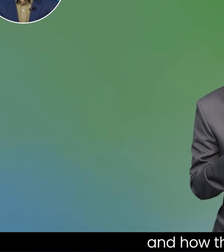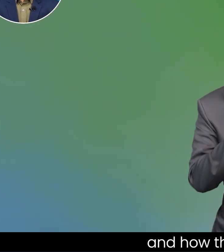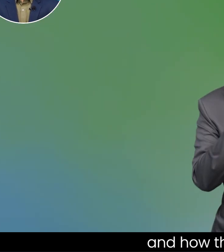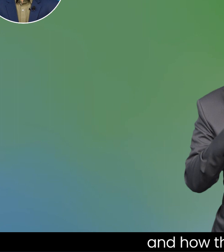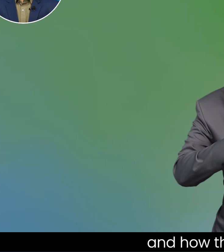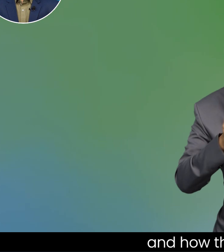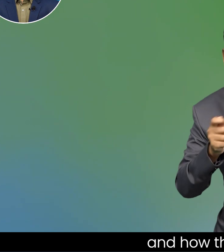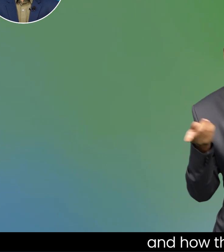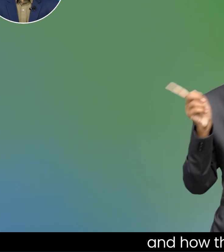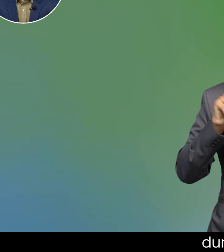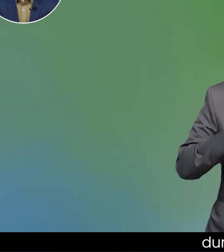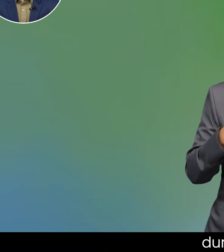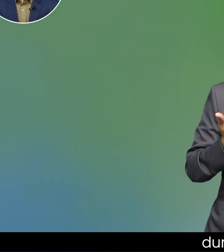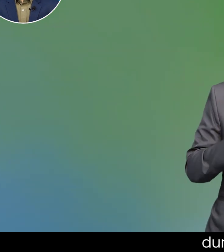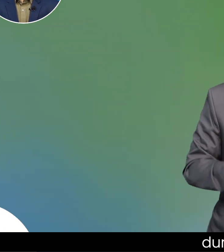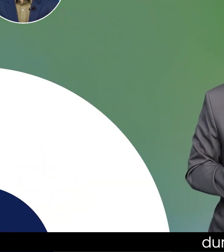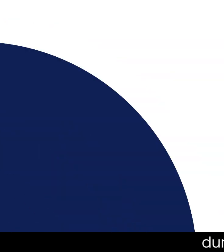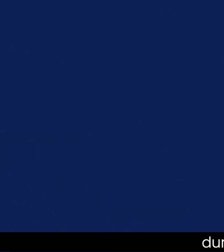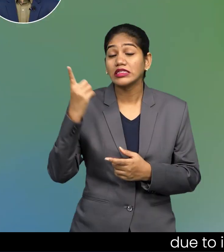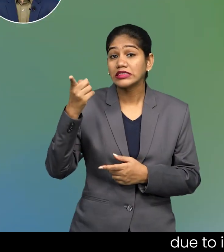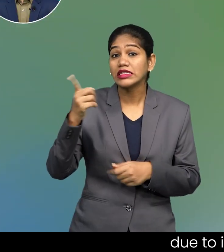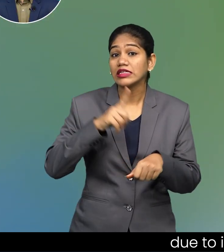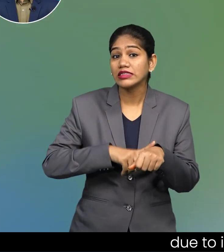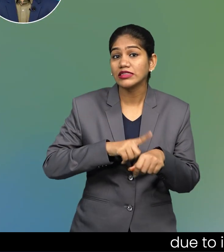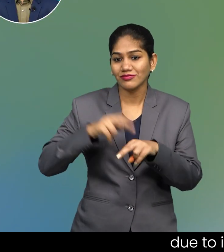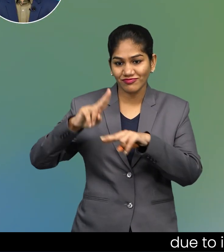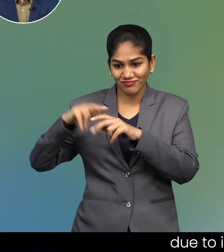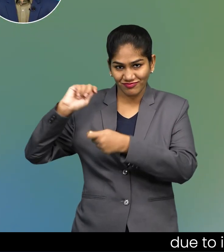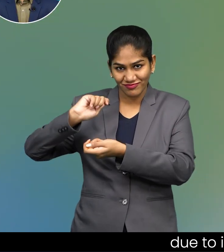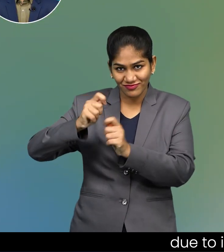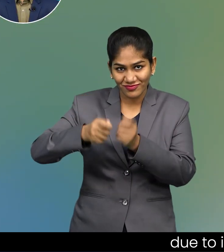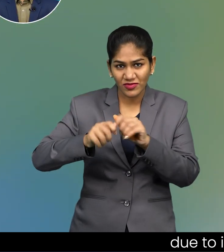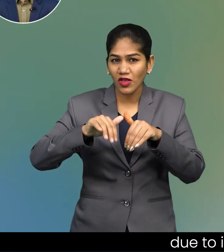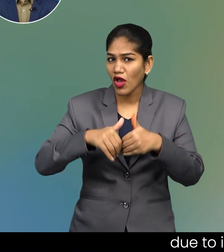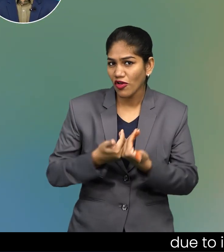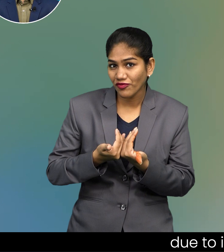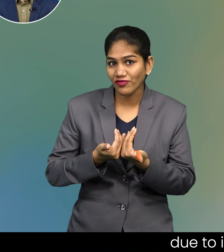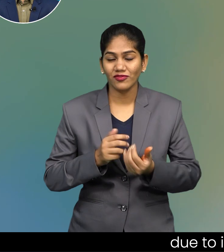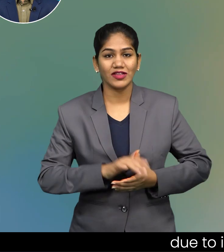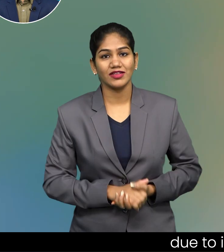changes happened during that period due to Industrial Revolution,